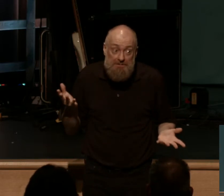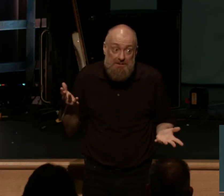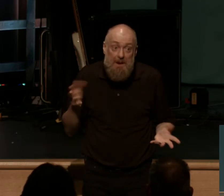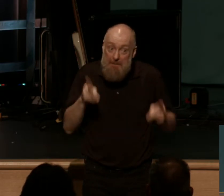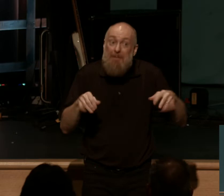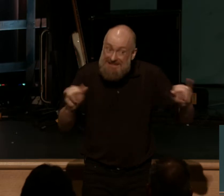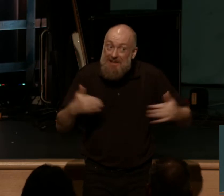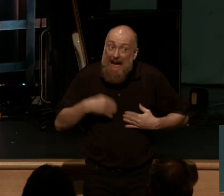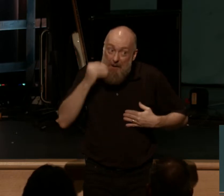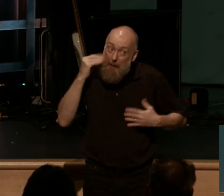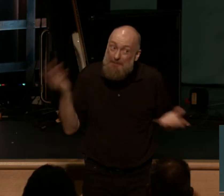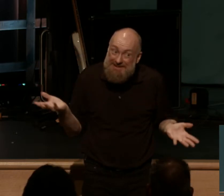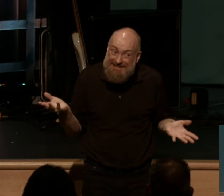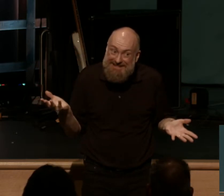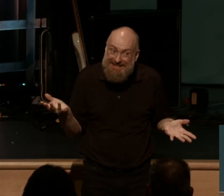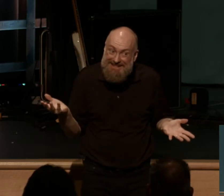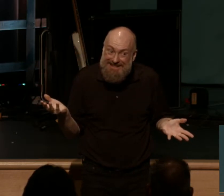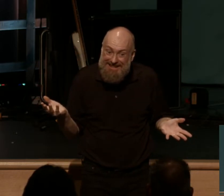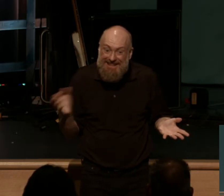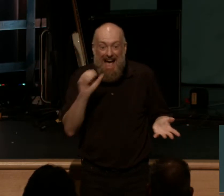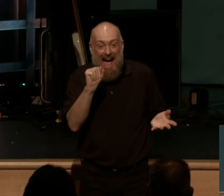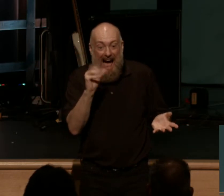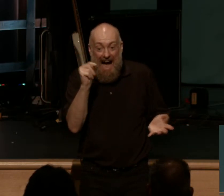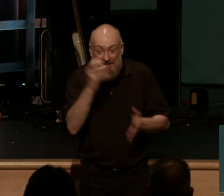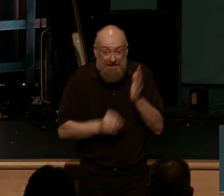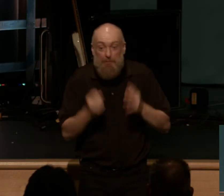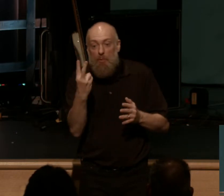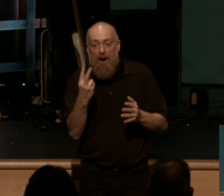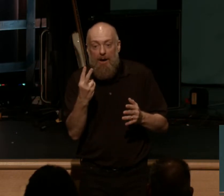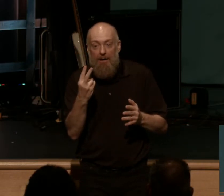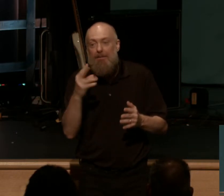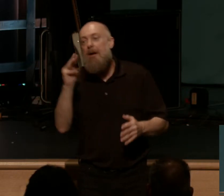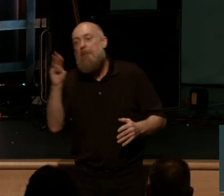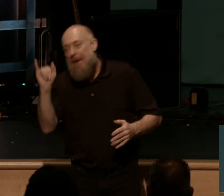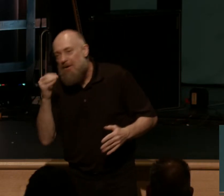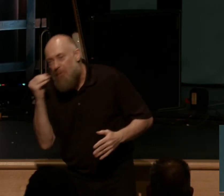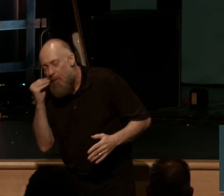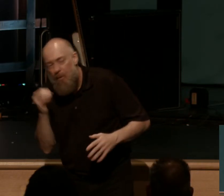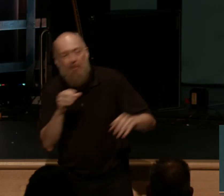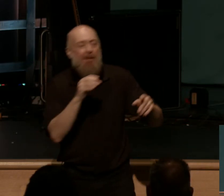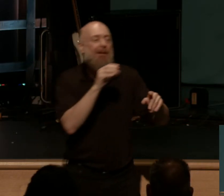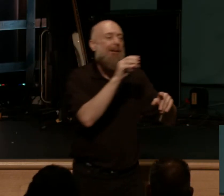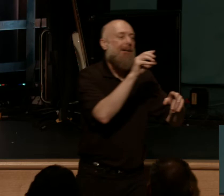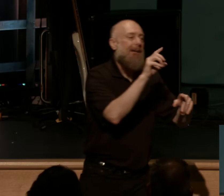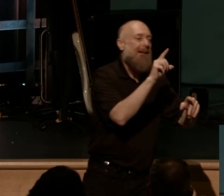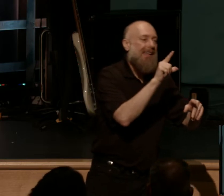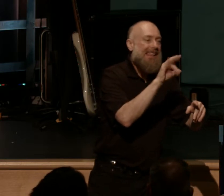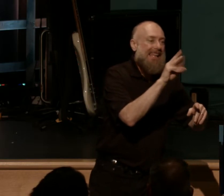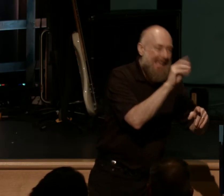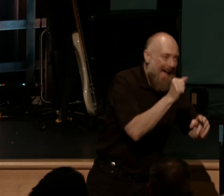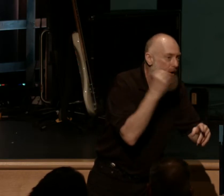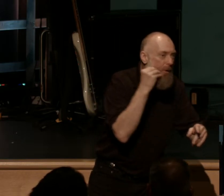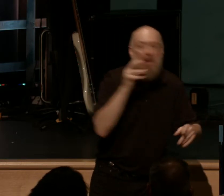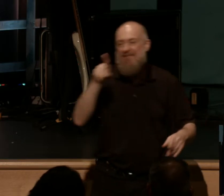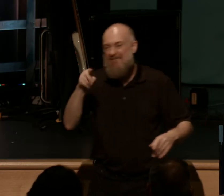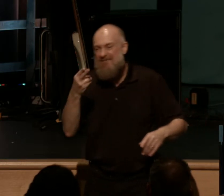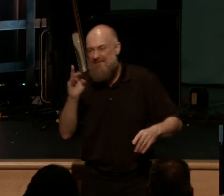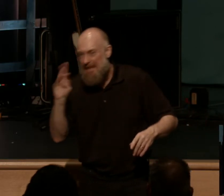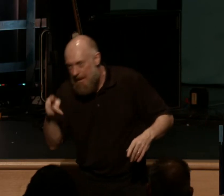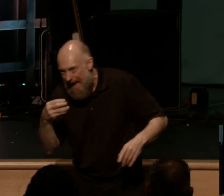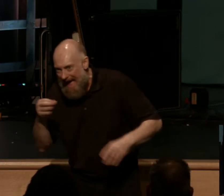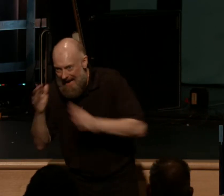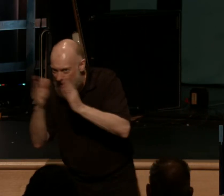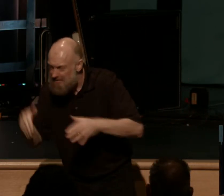people still had homes. Not to mention Acts 12, you had Mary's house, and Acts 16, Lydia's house, and Acts 21, Philip's house. They had homes.